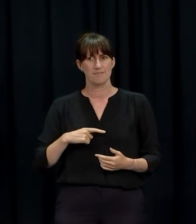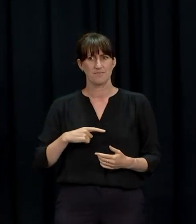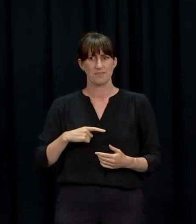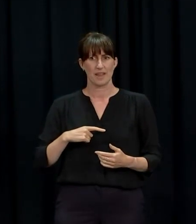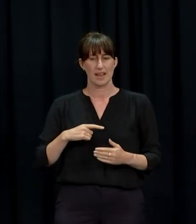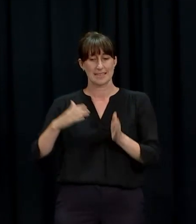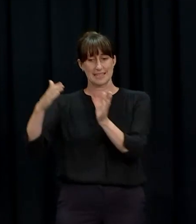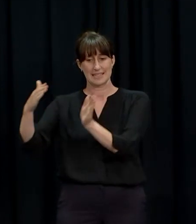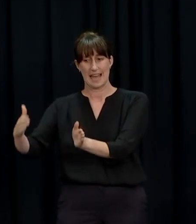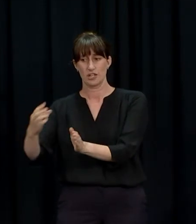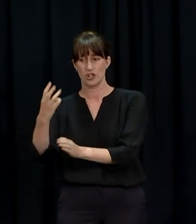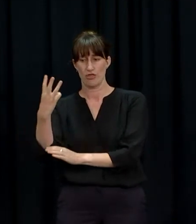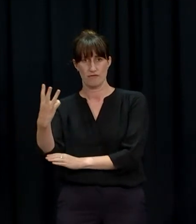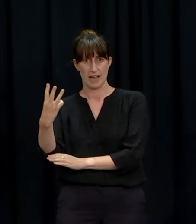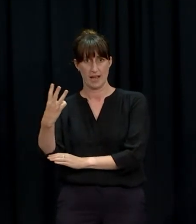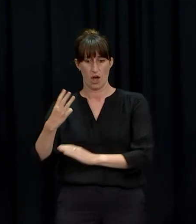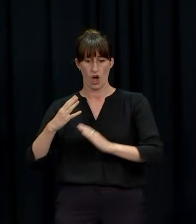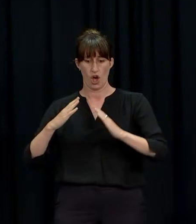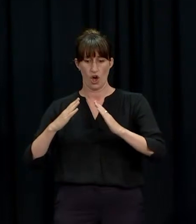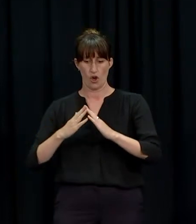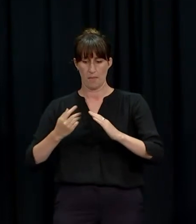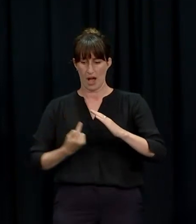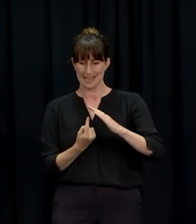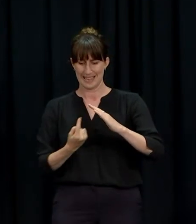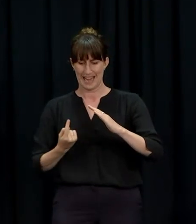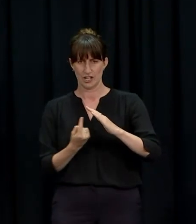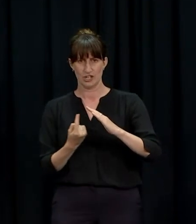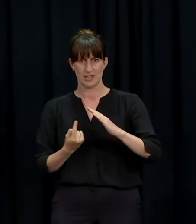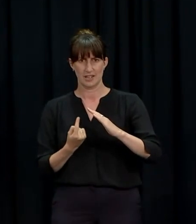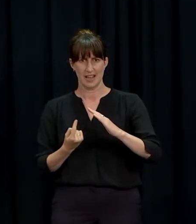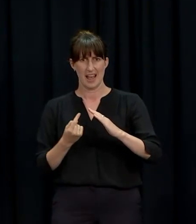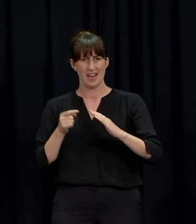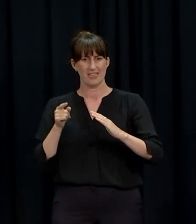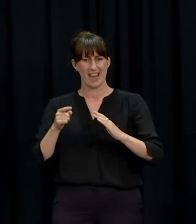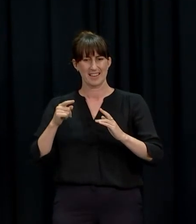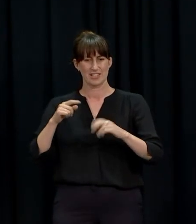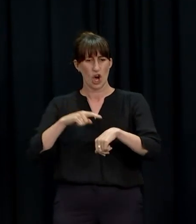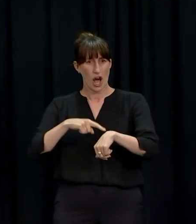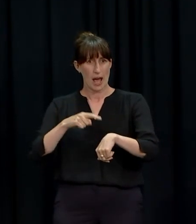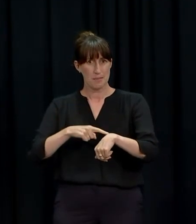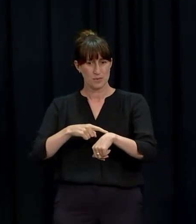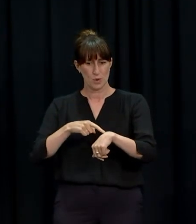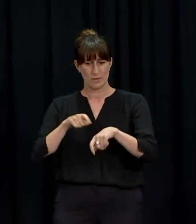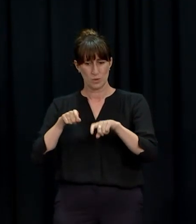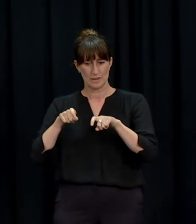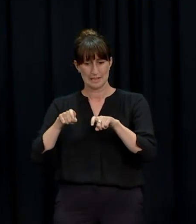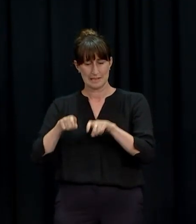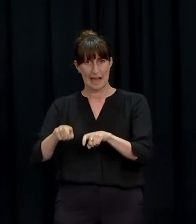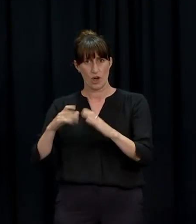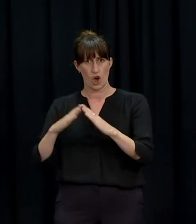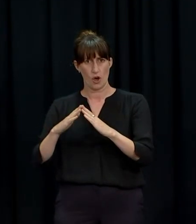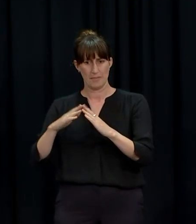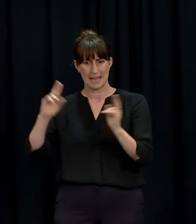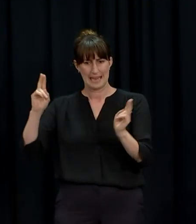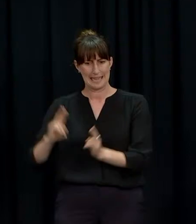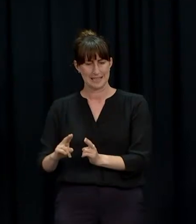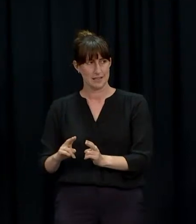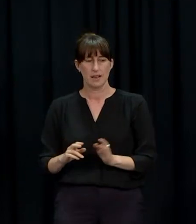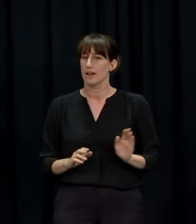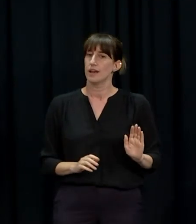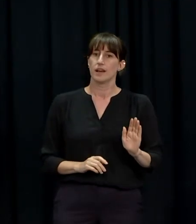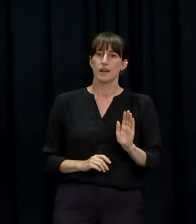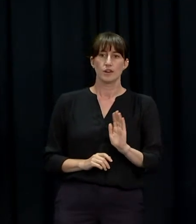stage 3 for both cases and close contacts? Well, in the first instance, actually, we've just increased them up from 10 days